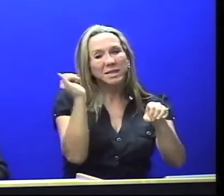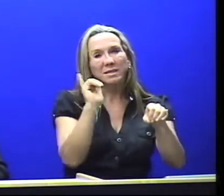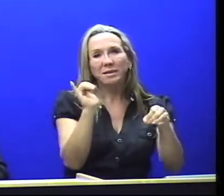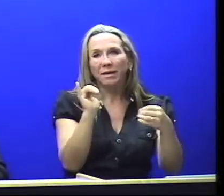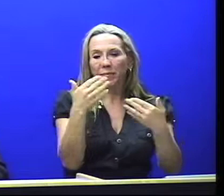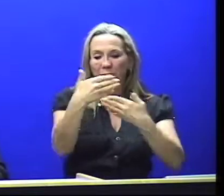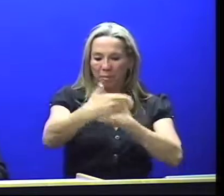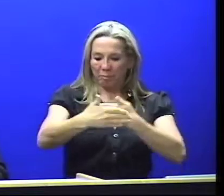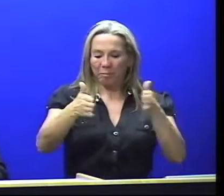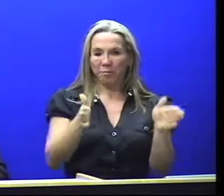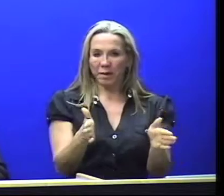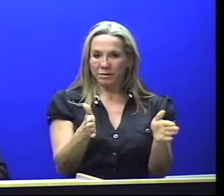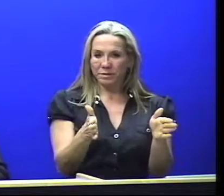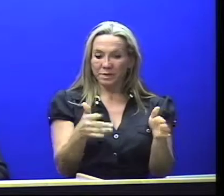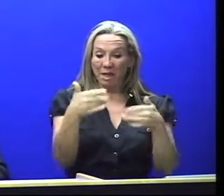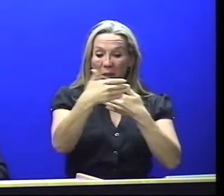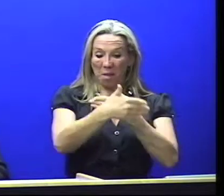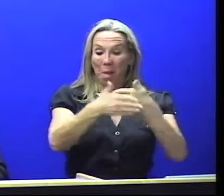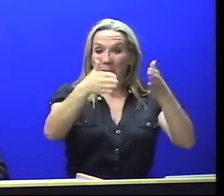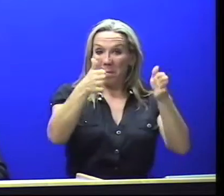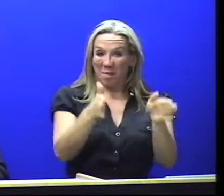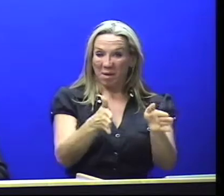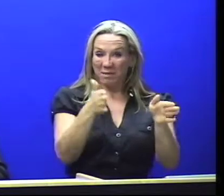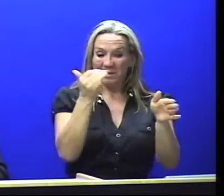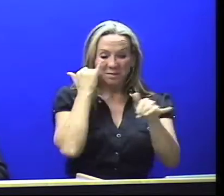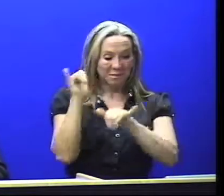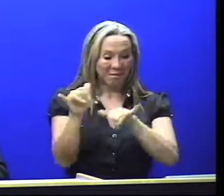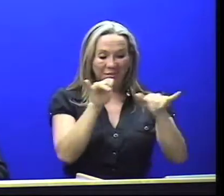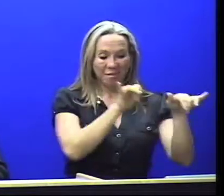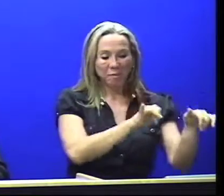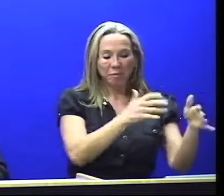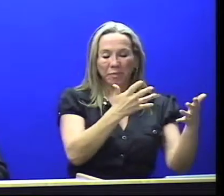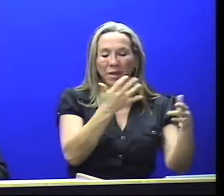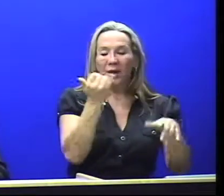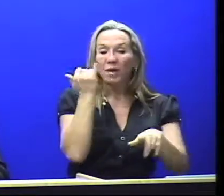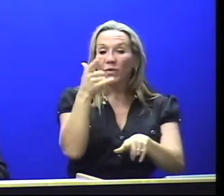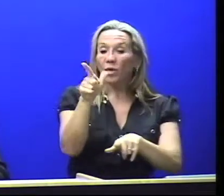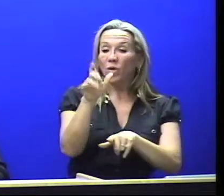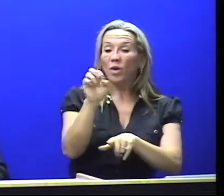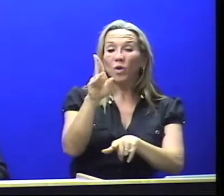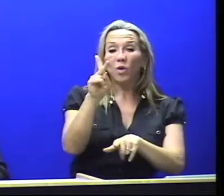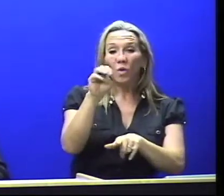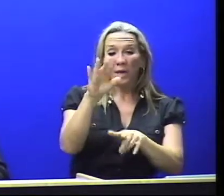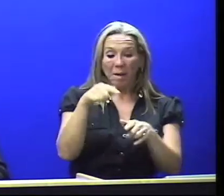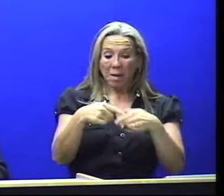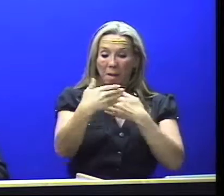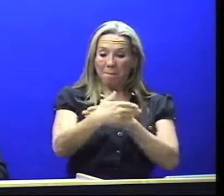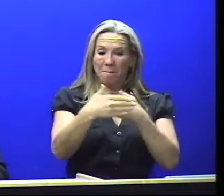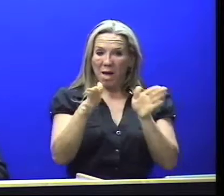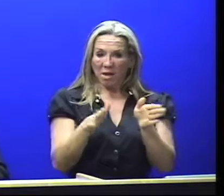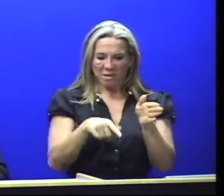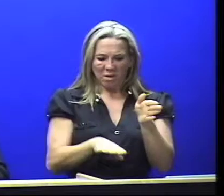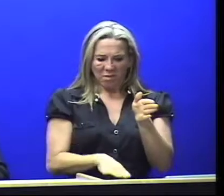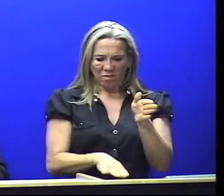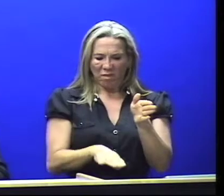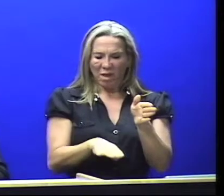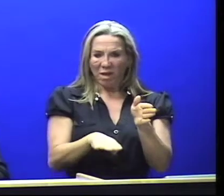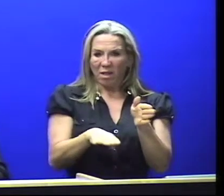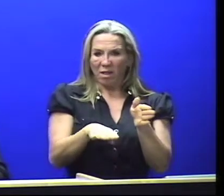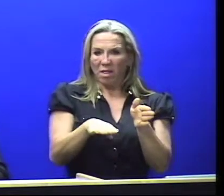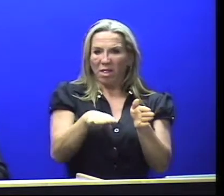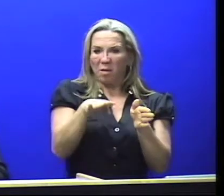box. And what happens when you have leukemia is that box begins to fill up